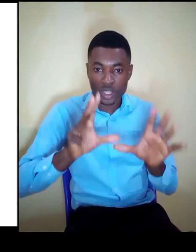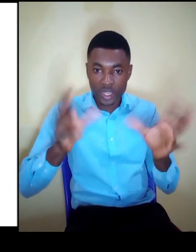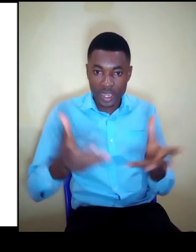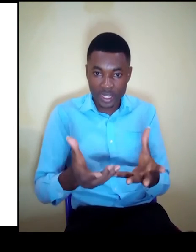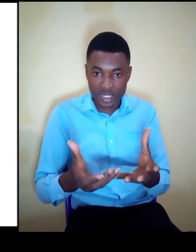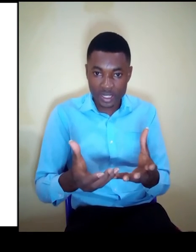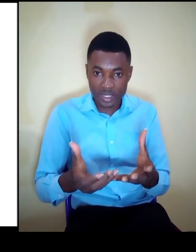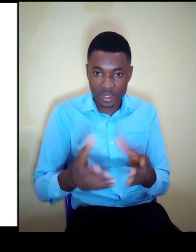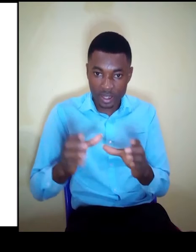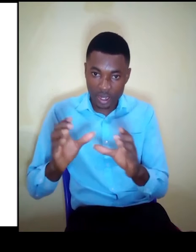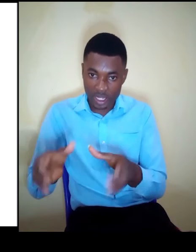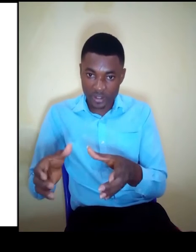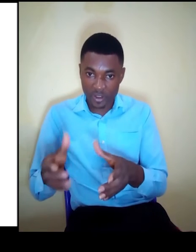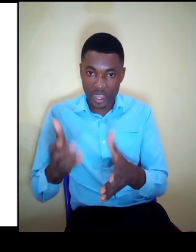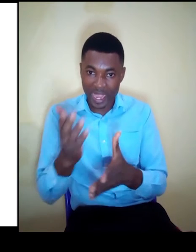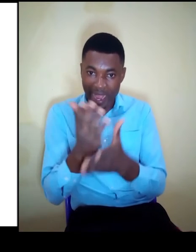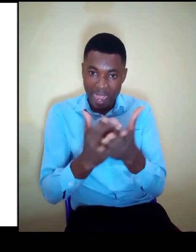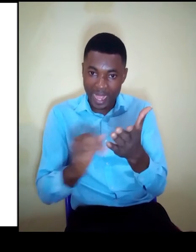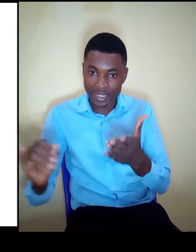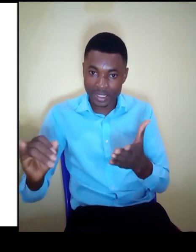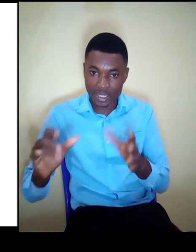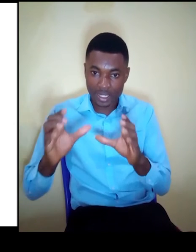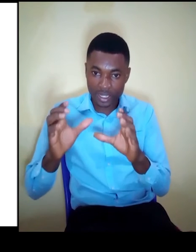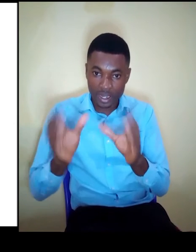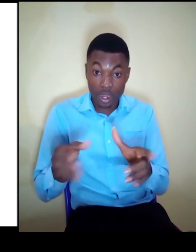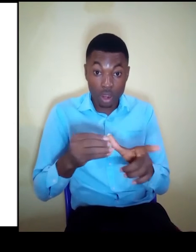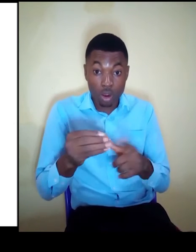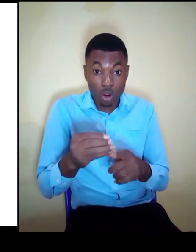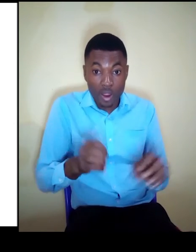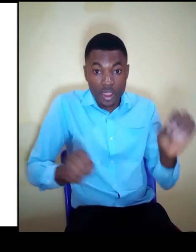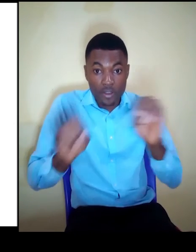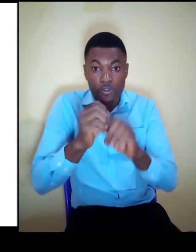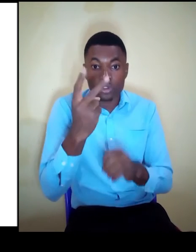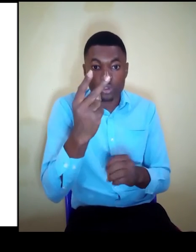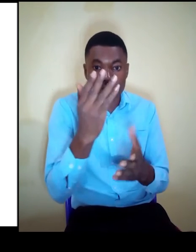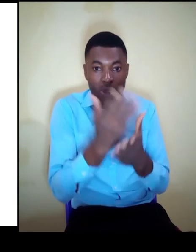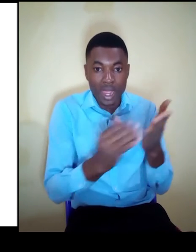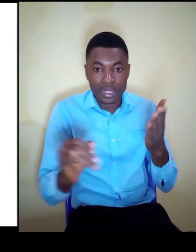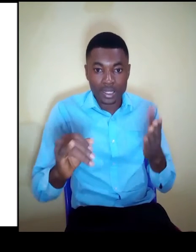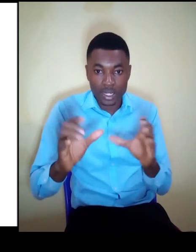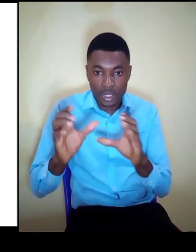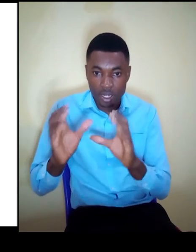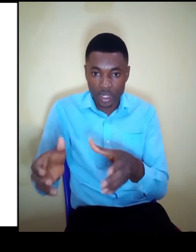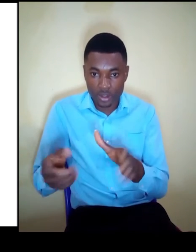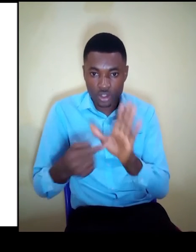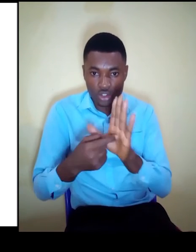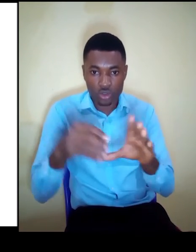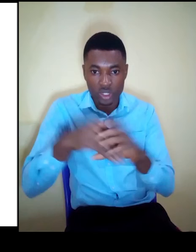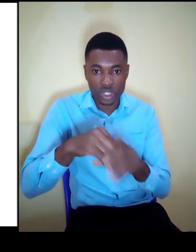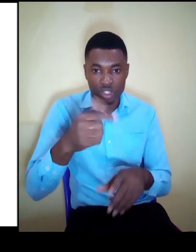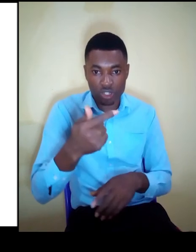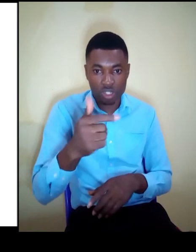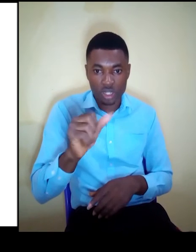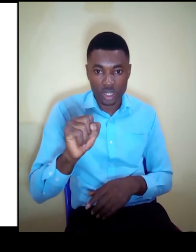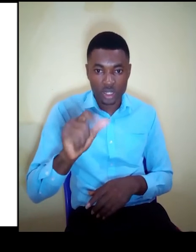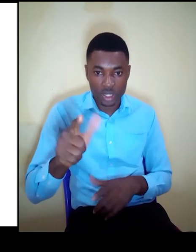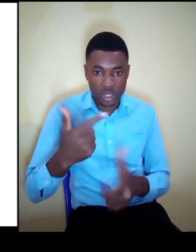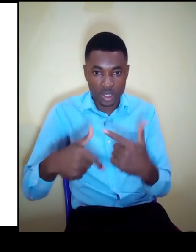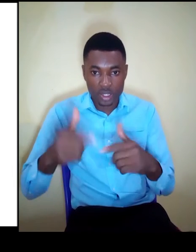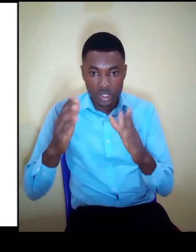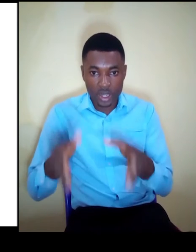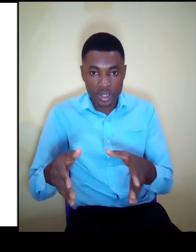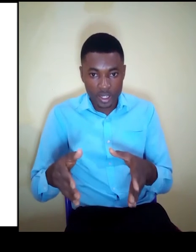classifiers and handling classifiers, or even two handling classifiers as expressed by the Ghanaian Sign Language signer,